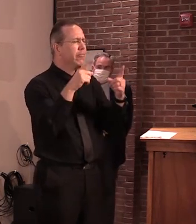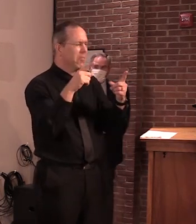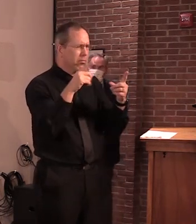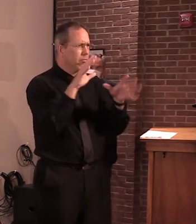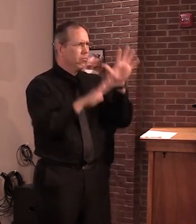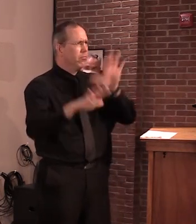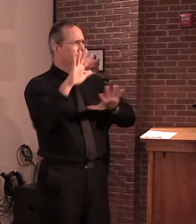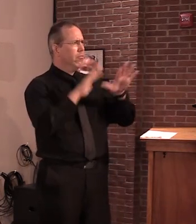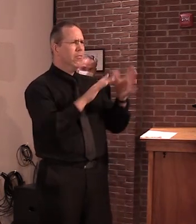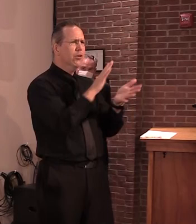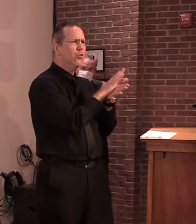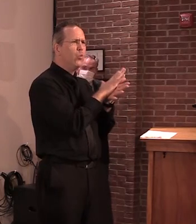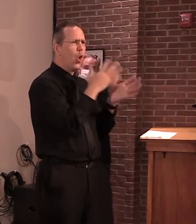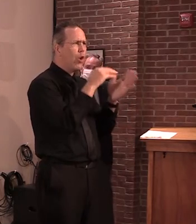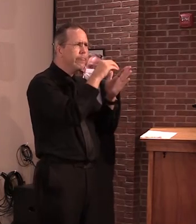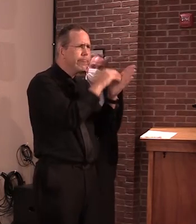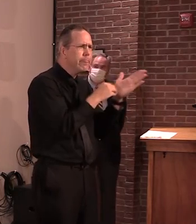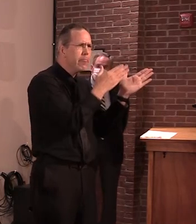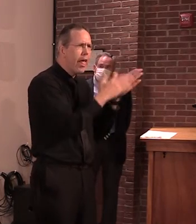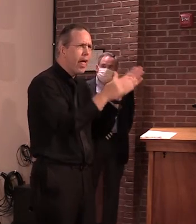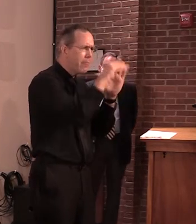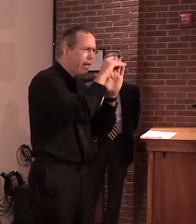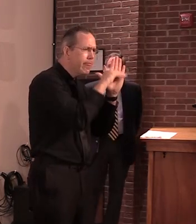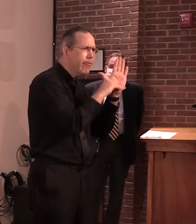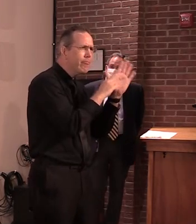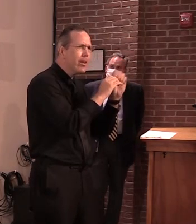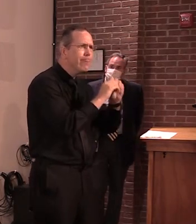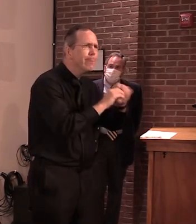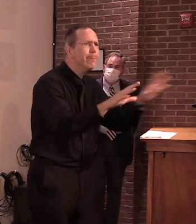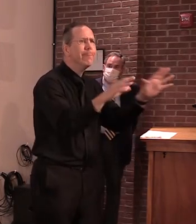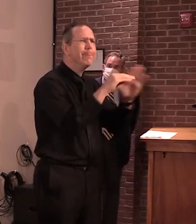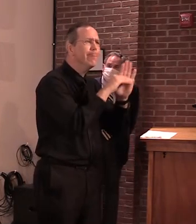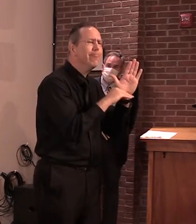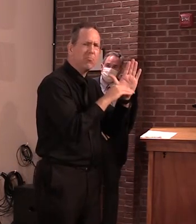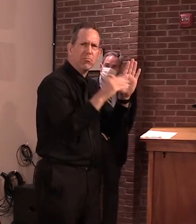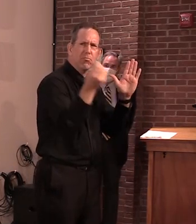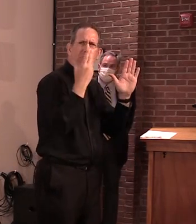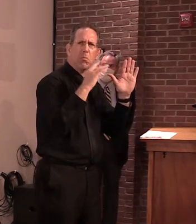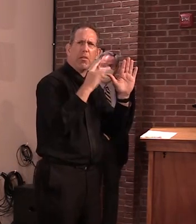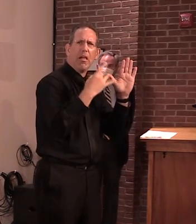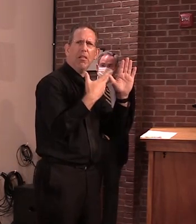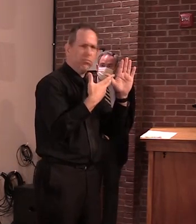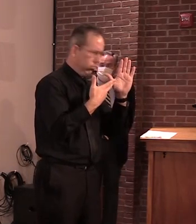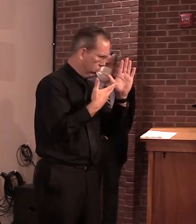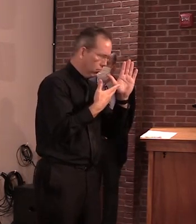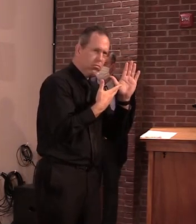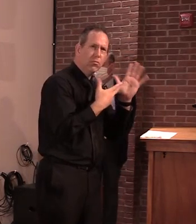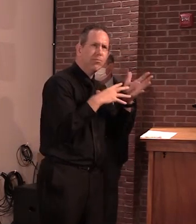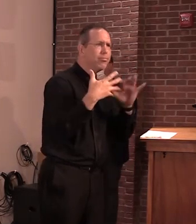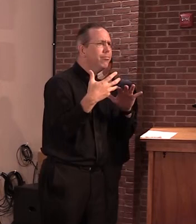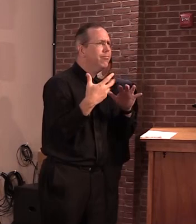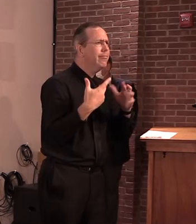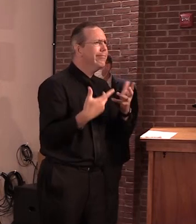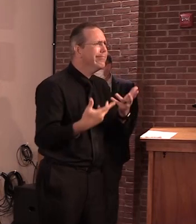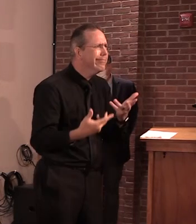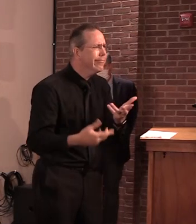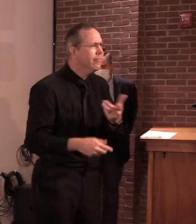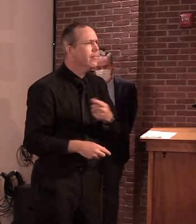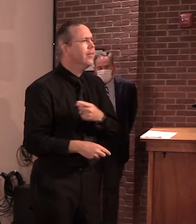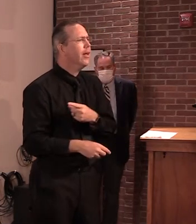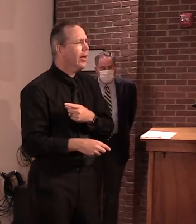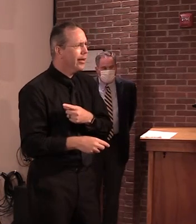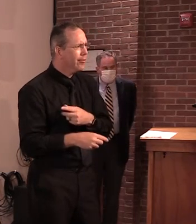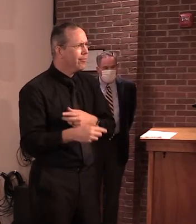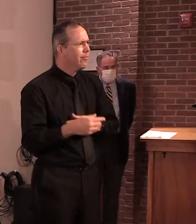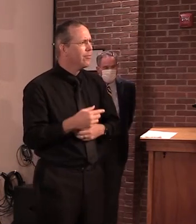we put out to many of the districts asking if this would be helpful to them. I know that there's, again, a